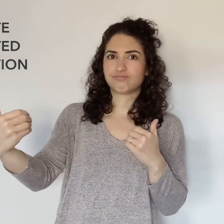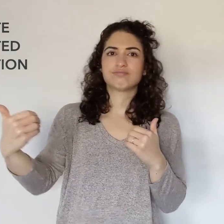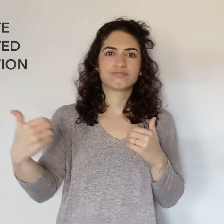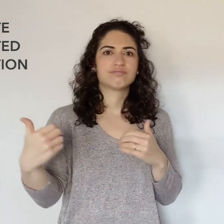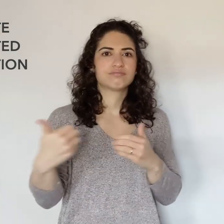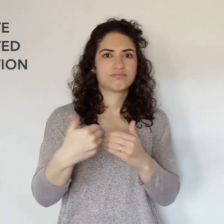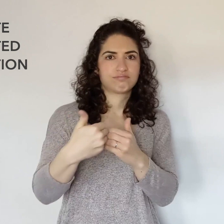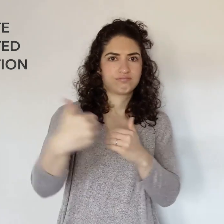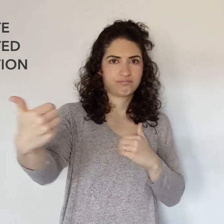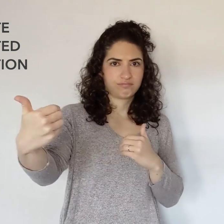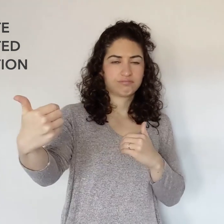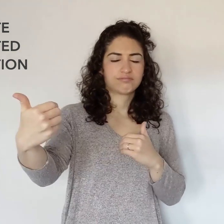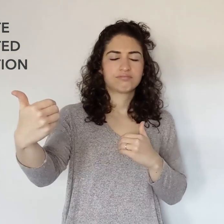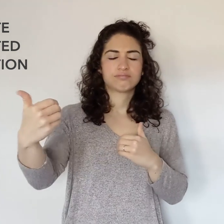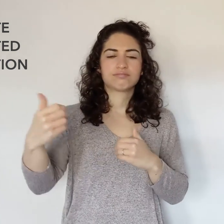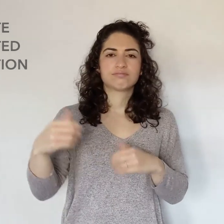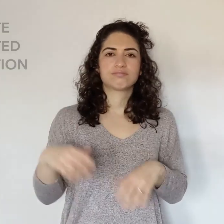Separate. Separation.